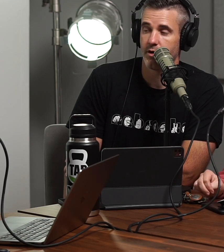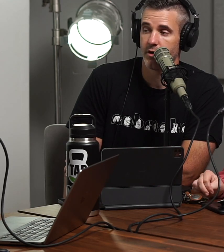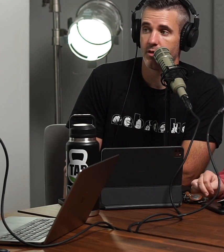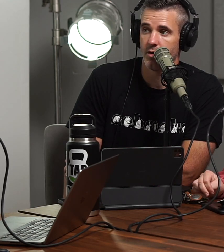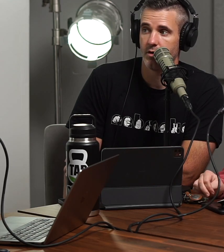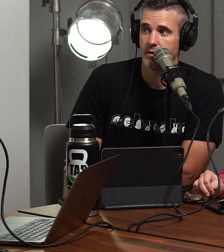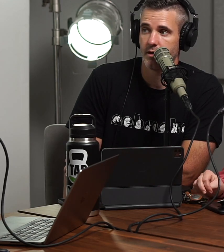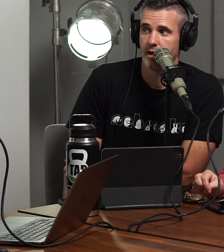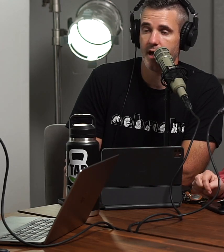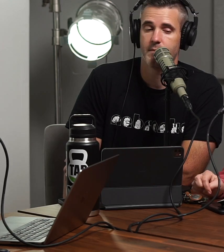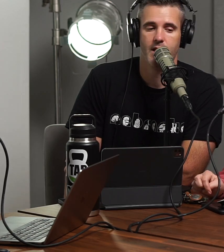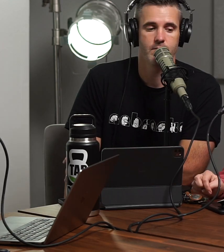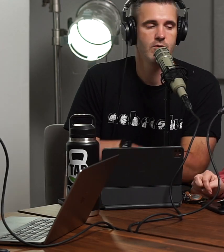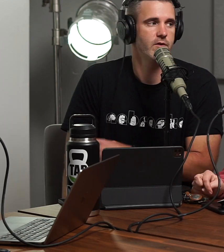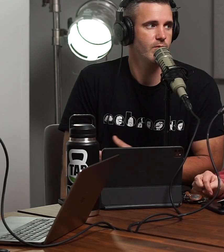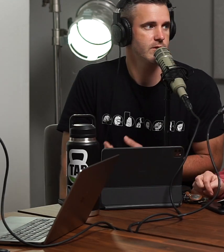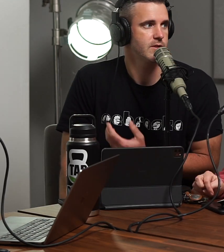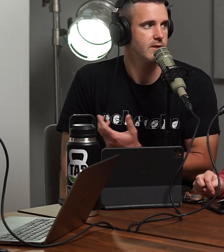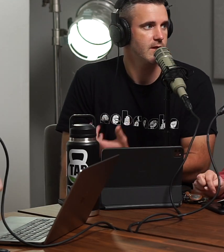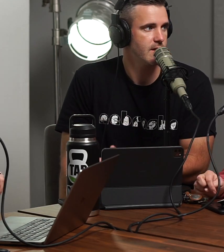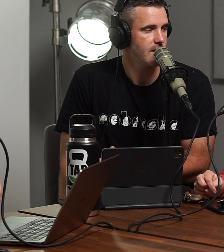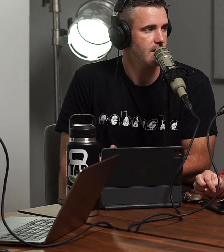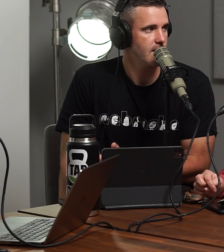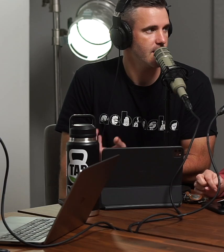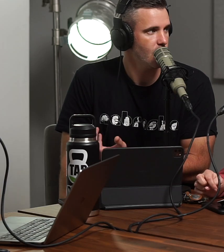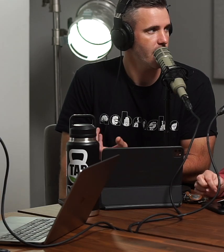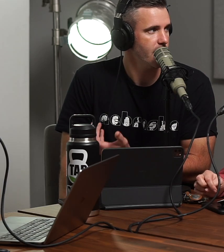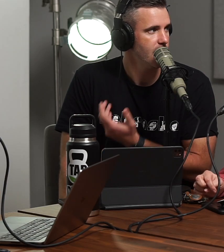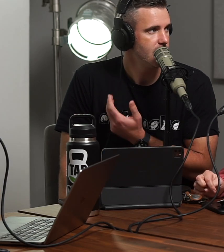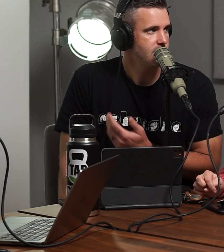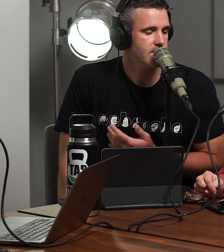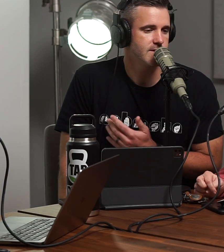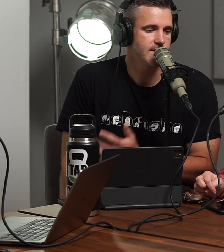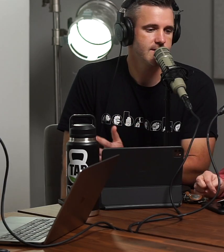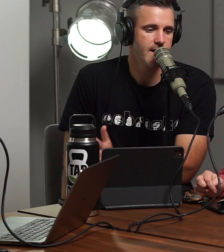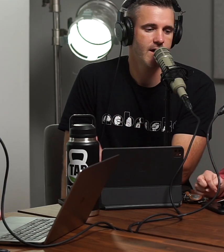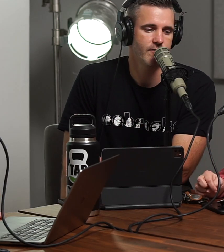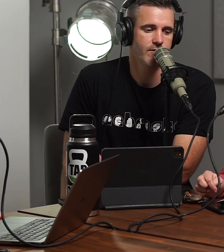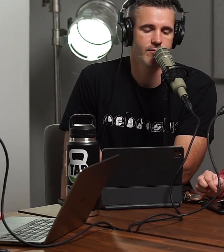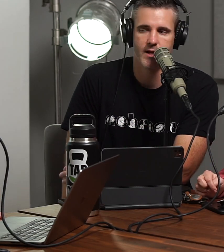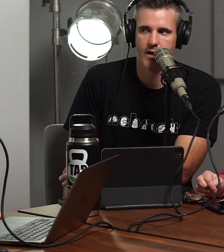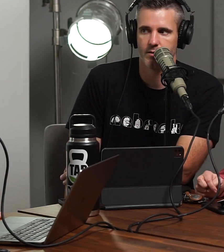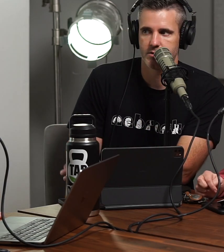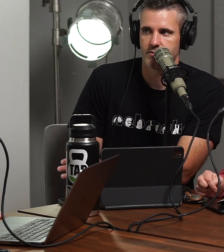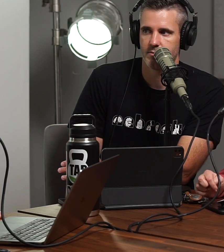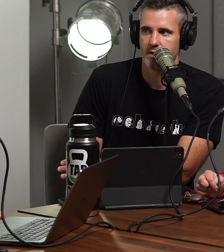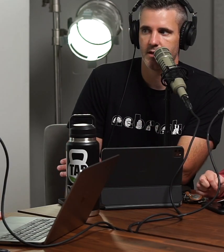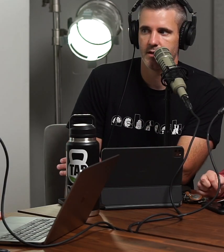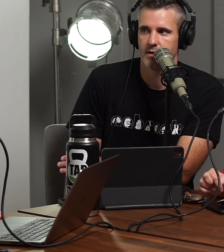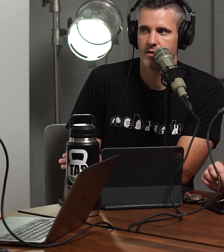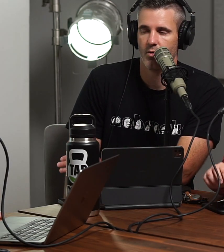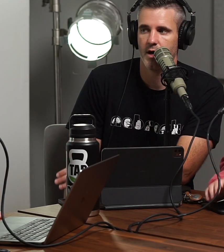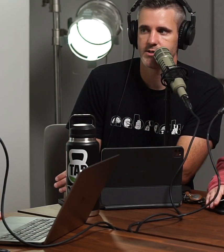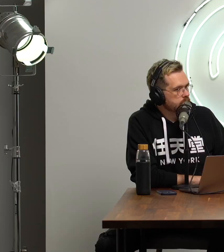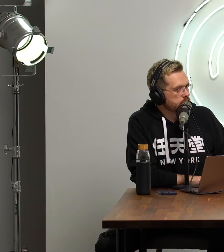very long and i'm not a movie person anyway so to sit down for three hours for me and watch that